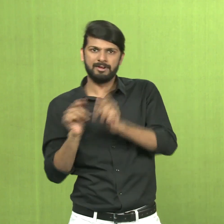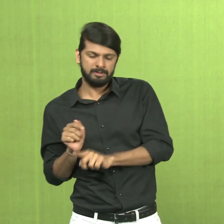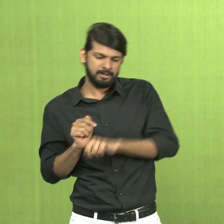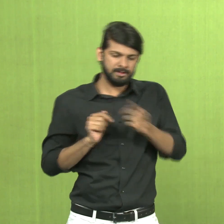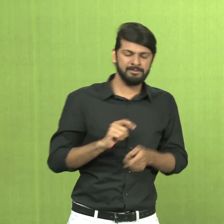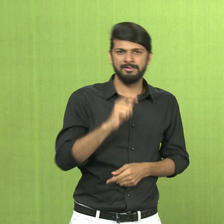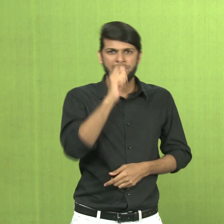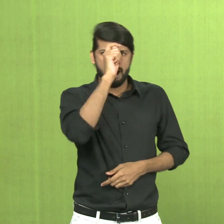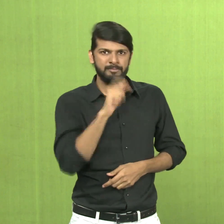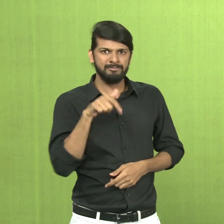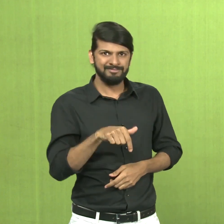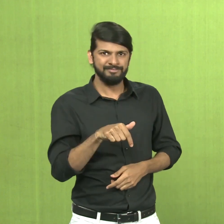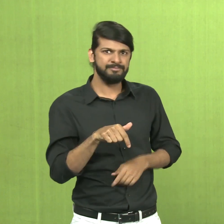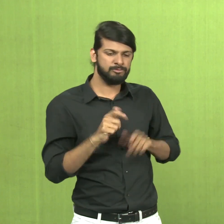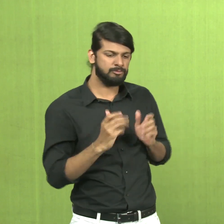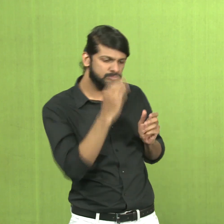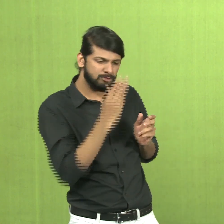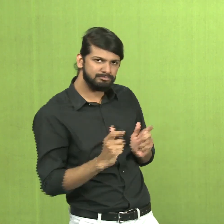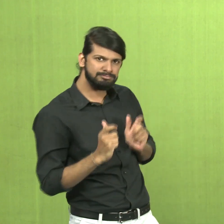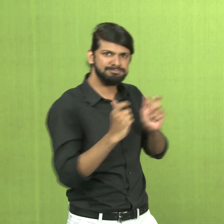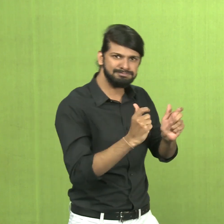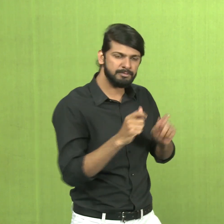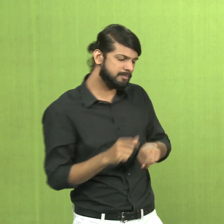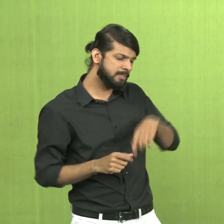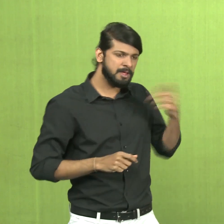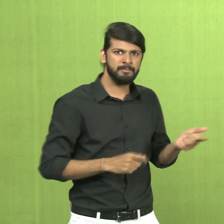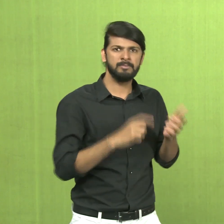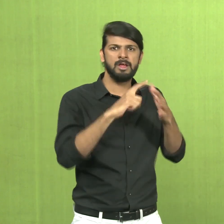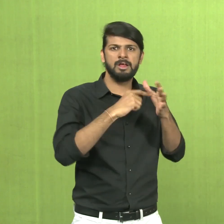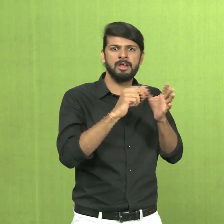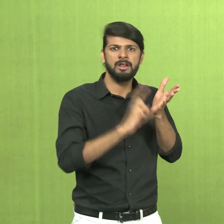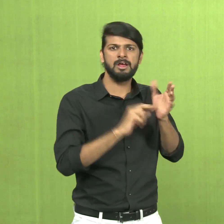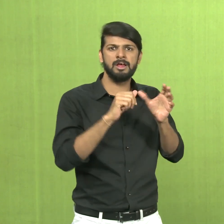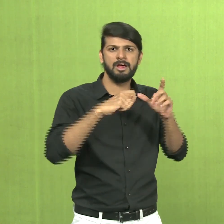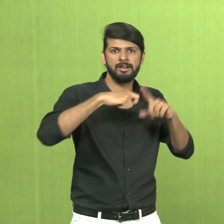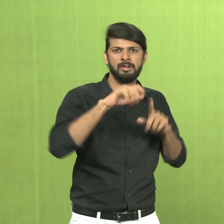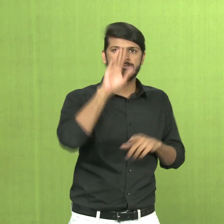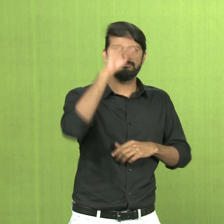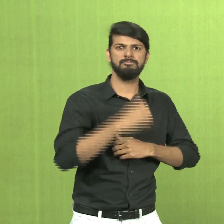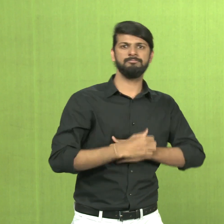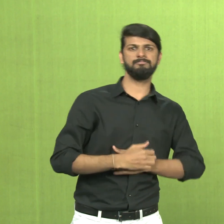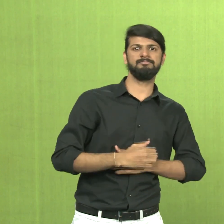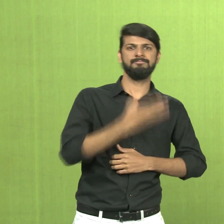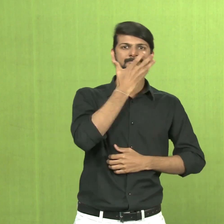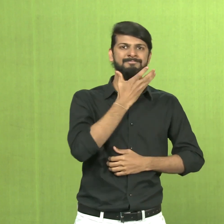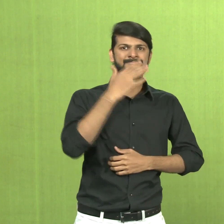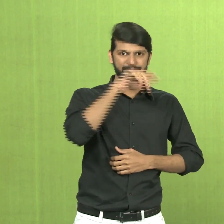In the middle you see Sita is standing with garland in her hand, and behind Sita stands her